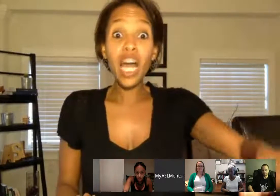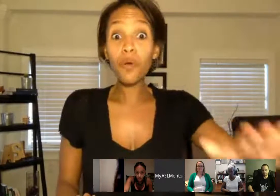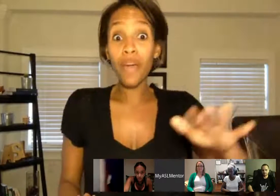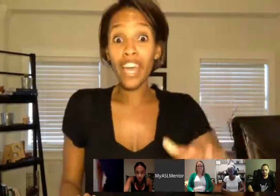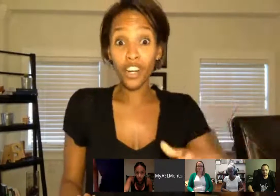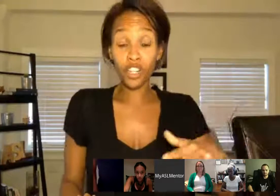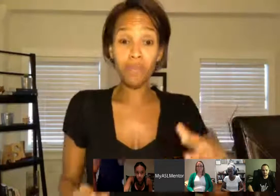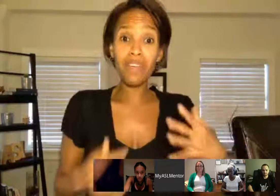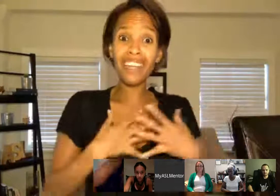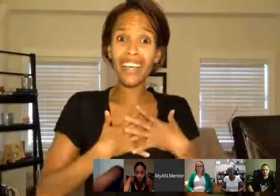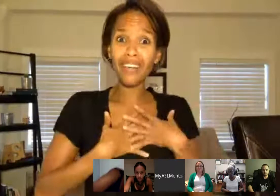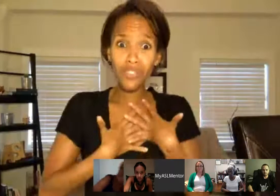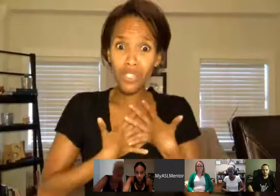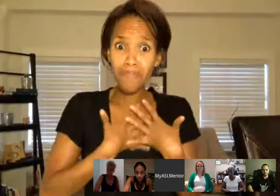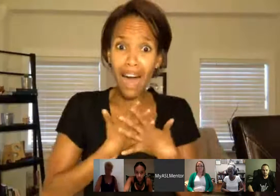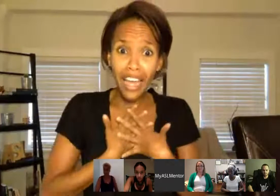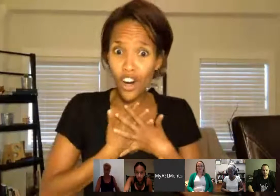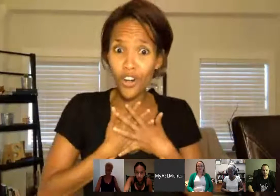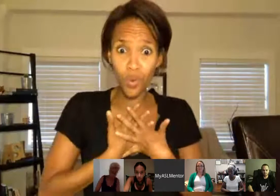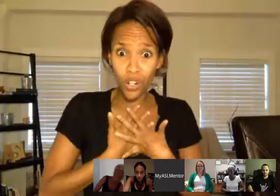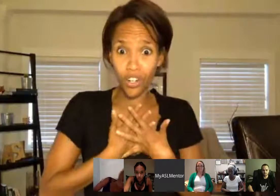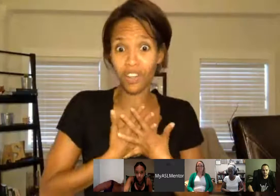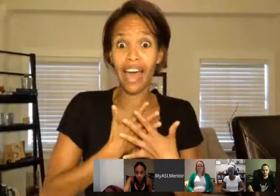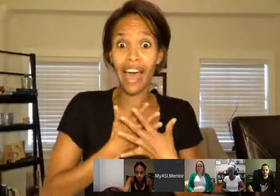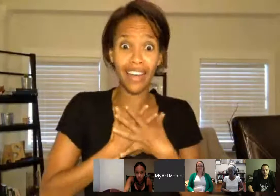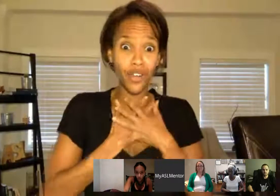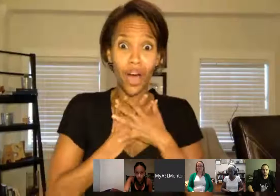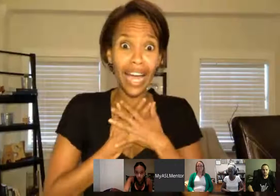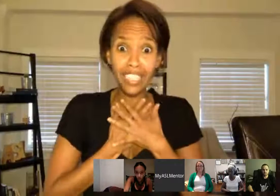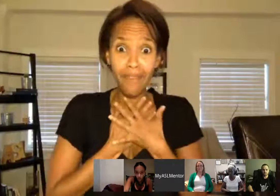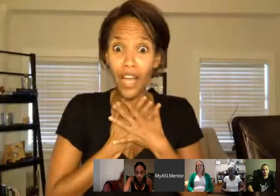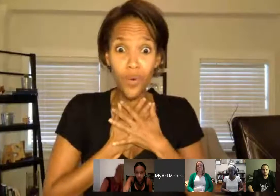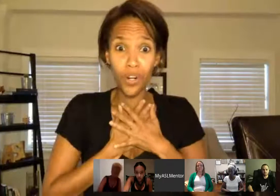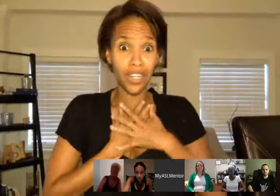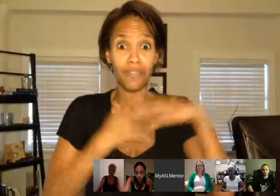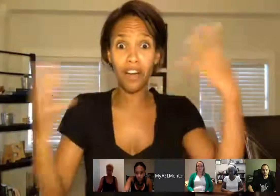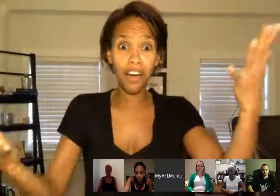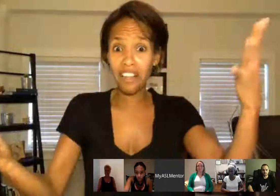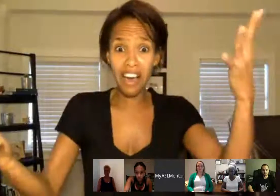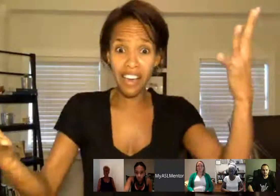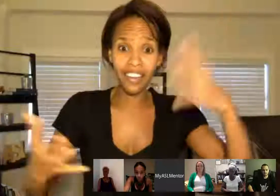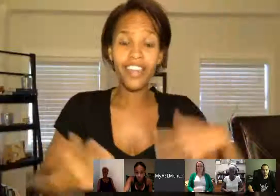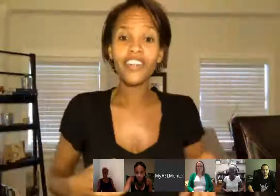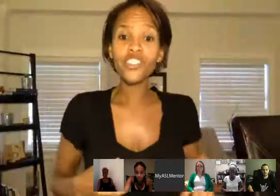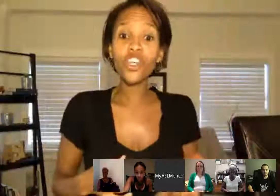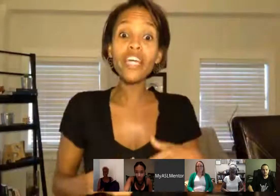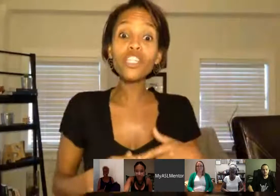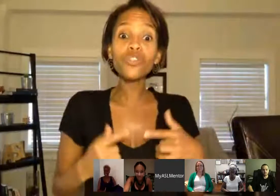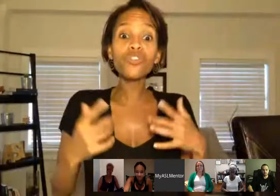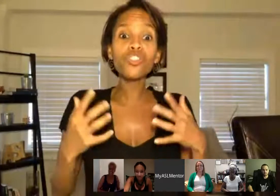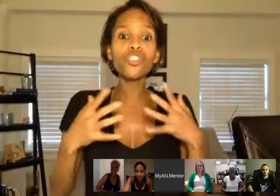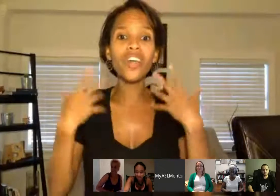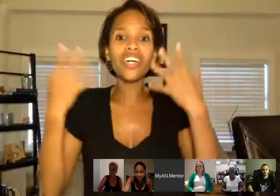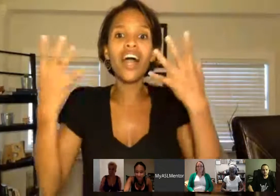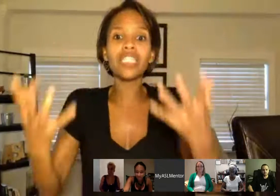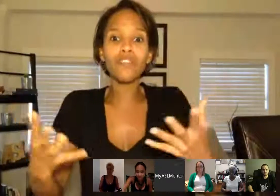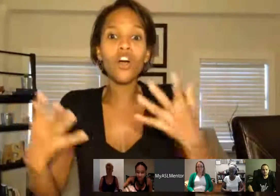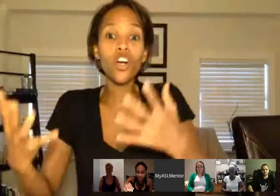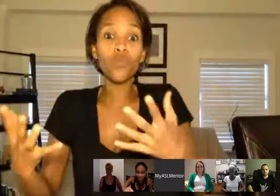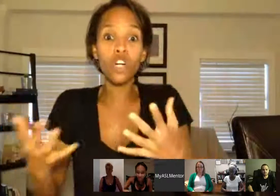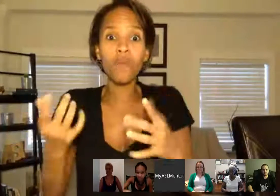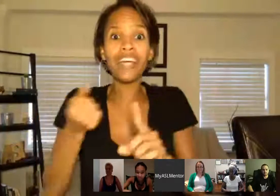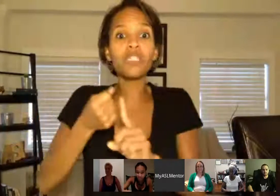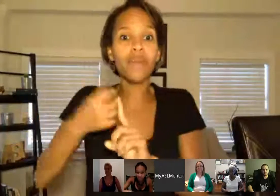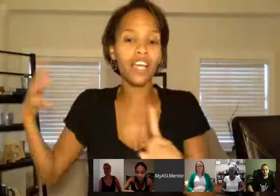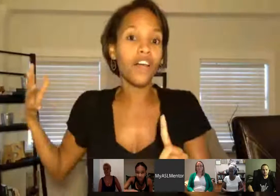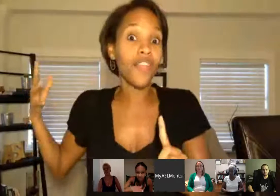that I prepared, meaning like this is my hard work that, my work and it was online. So you may choose to show that concept of